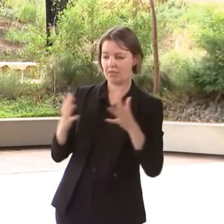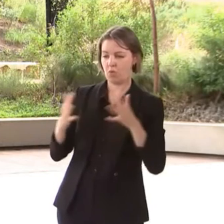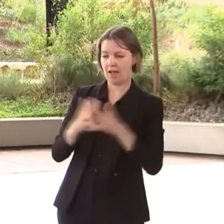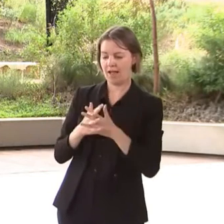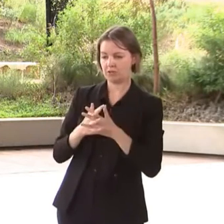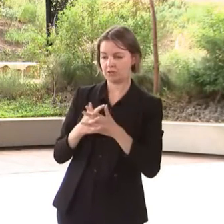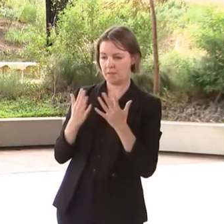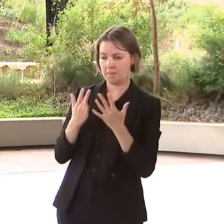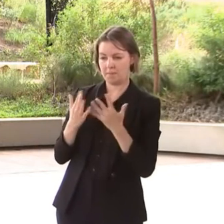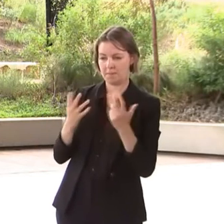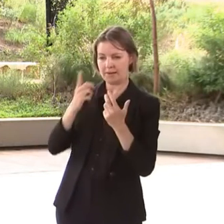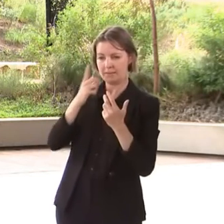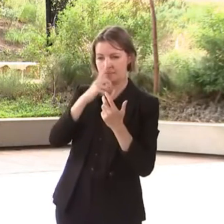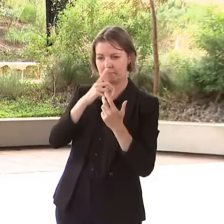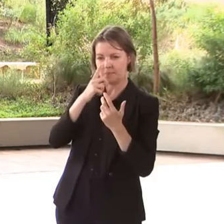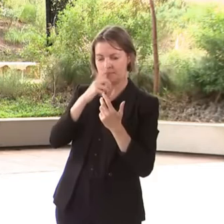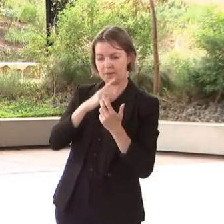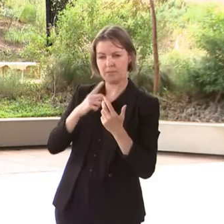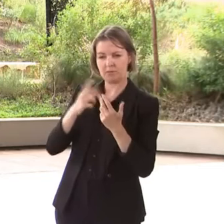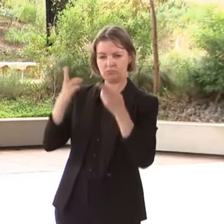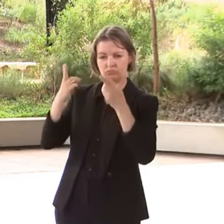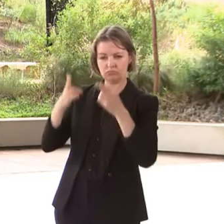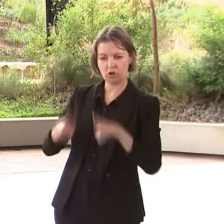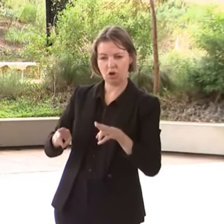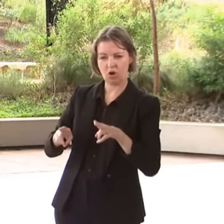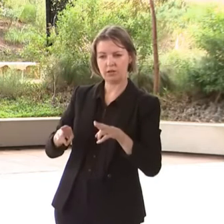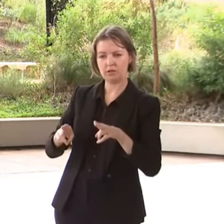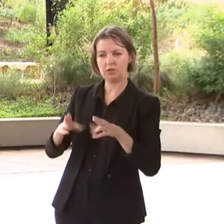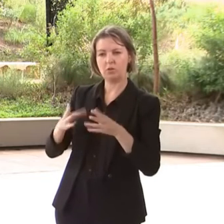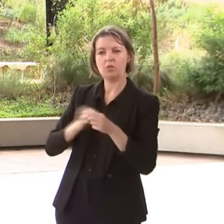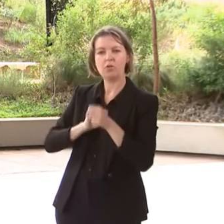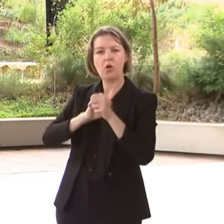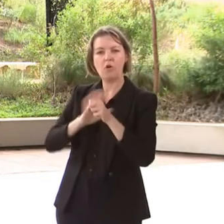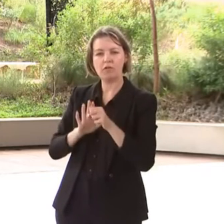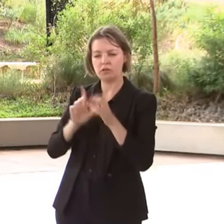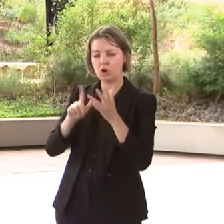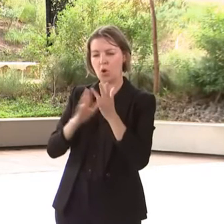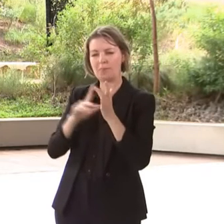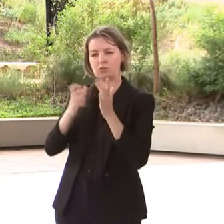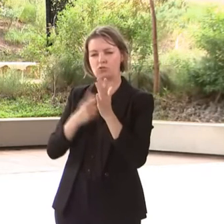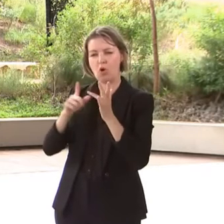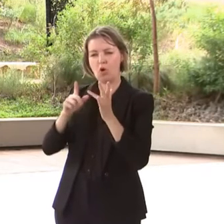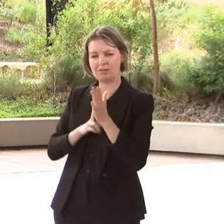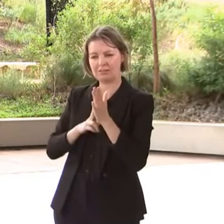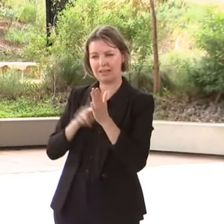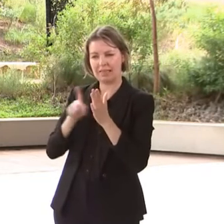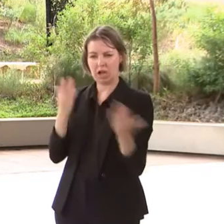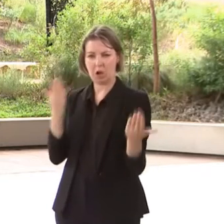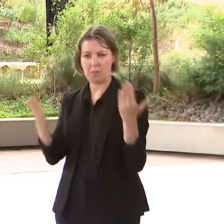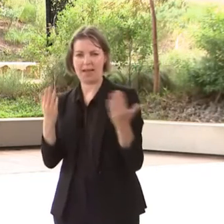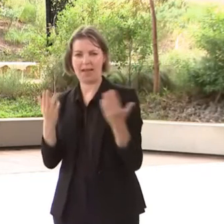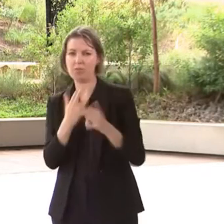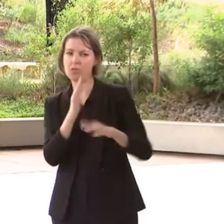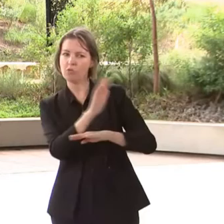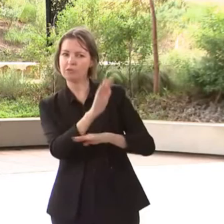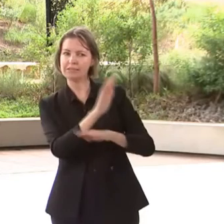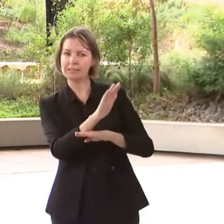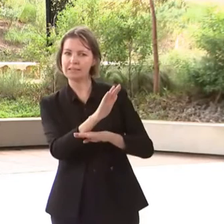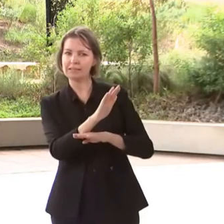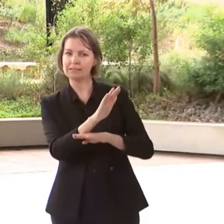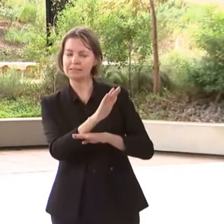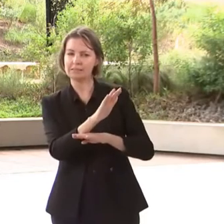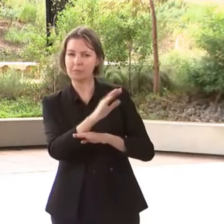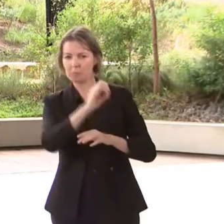46 deaths a day sort of what you were expecting at this point of the pandemic in the way? Look, that's a very complex